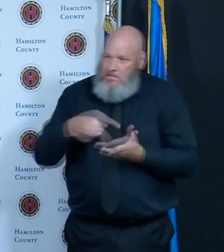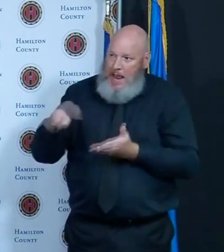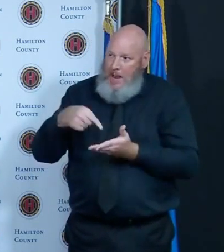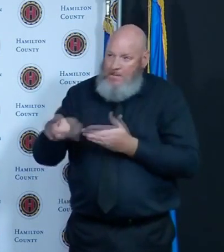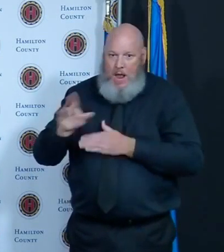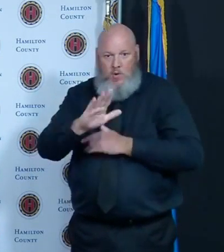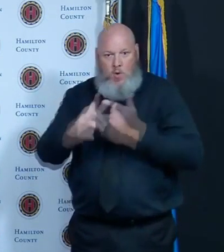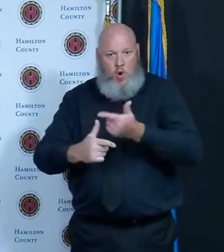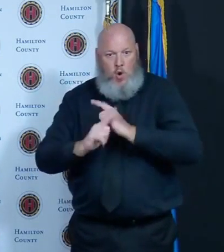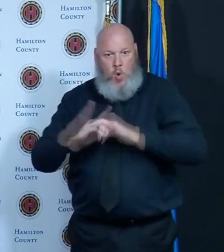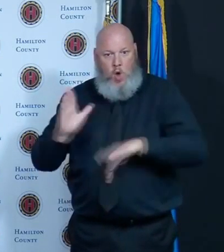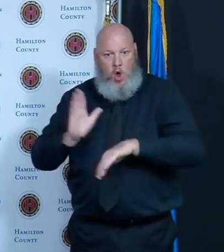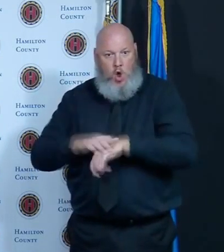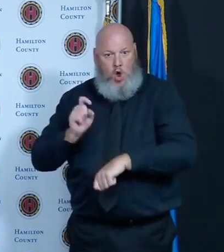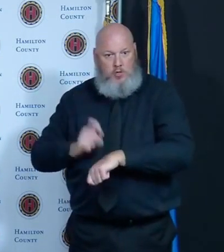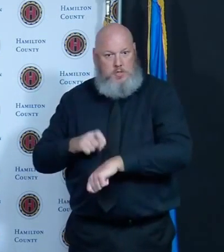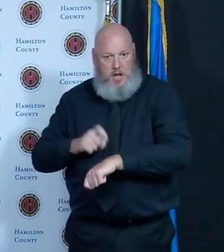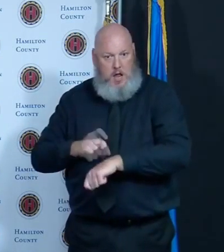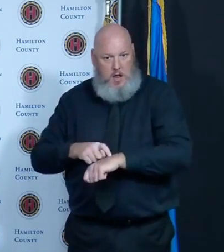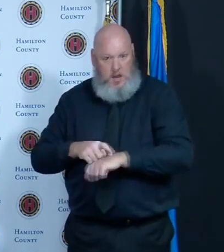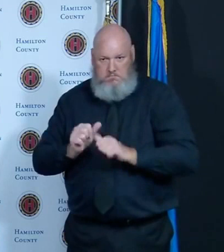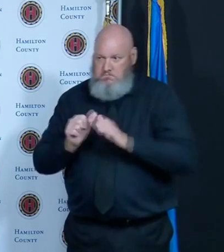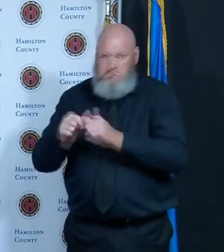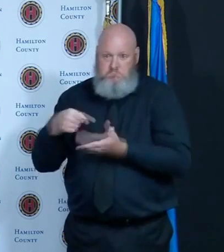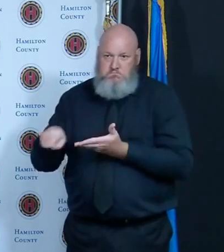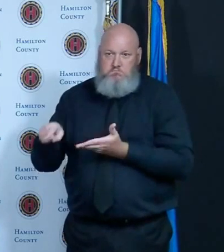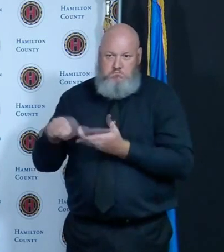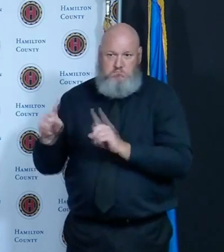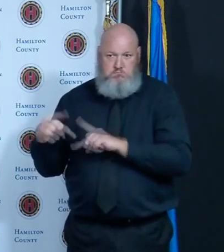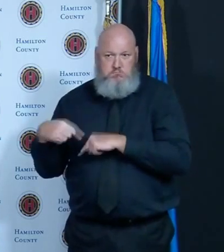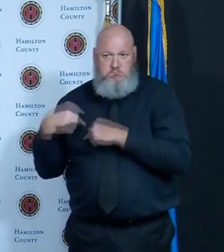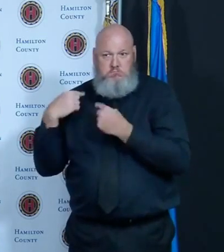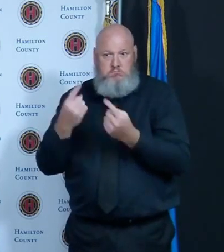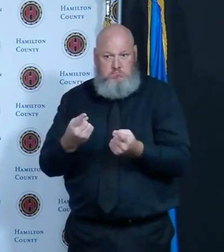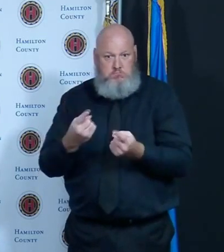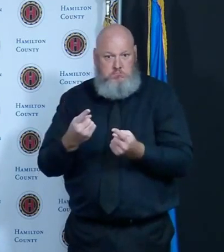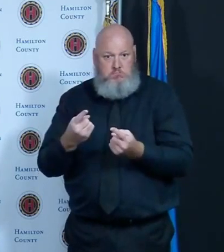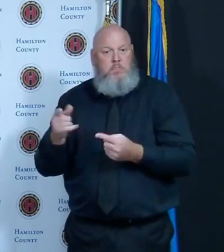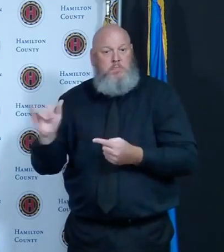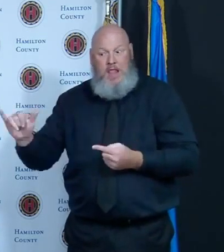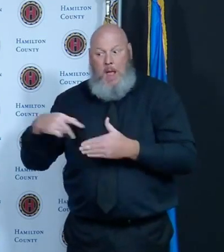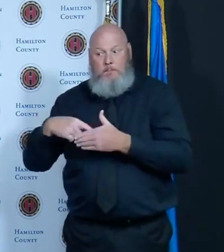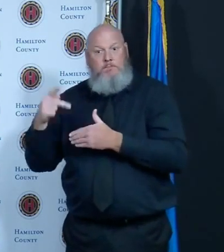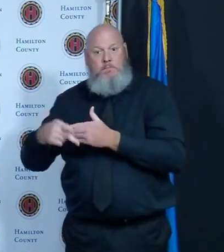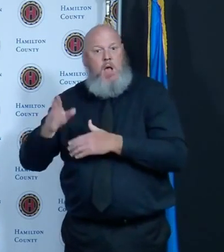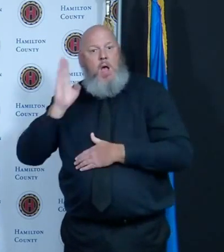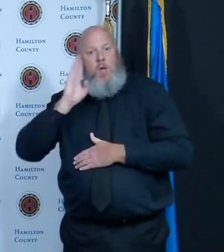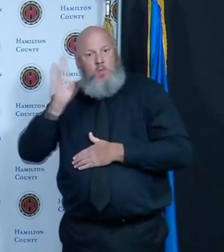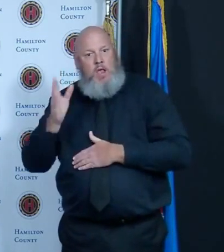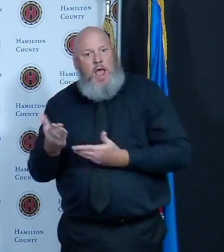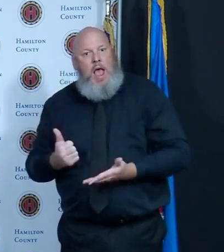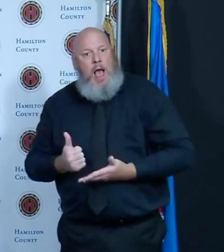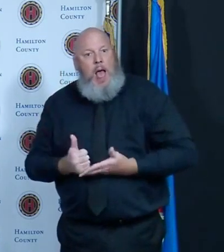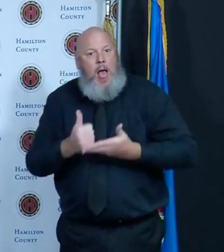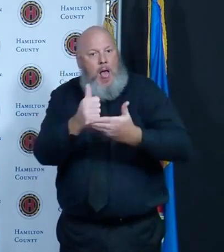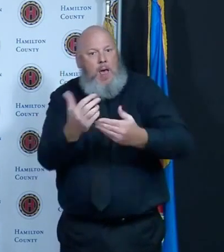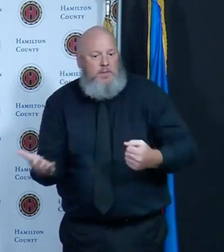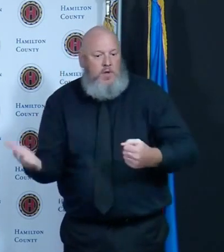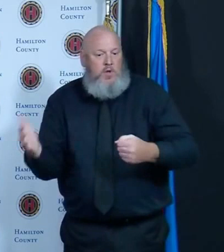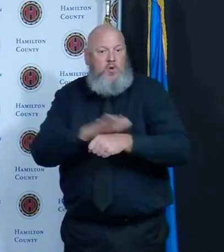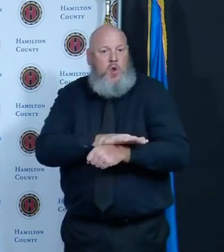on the loans during that time frame. The first of these payments for these loans will start in